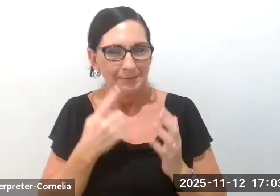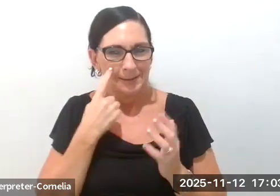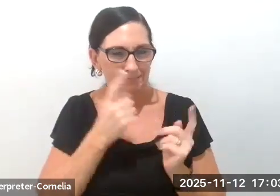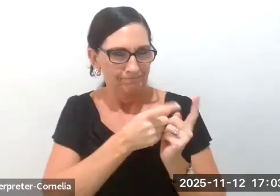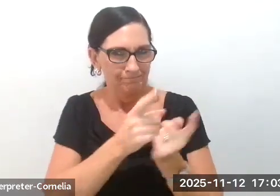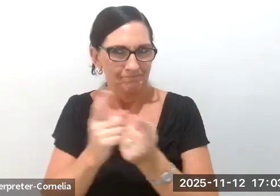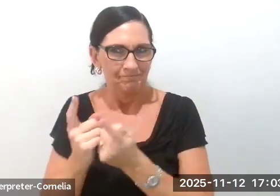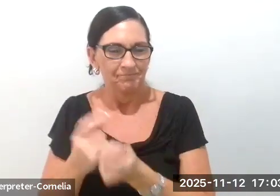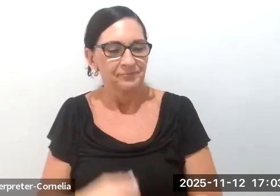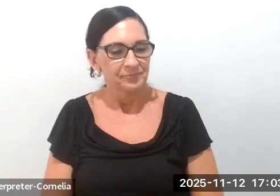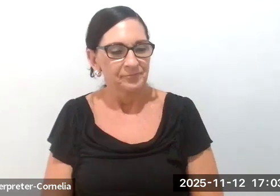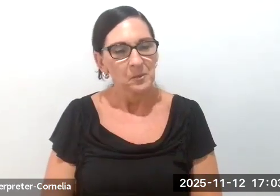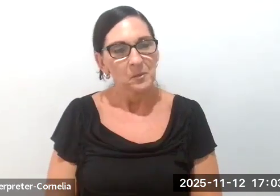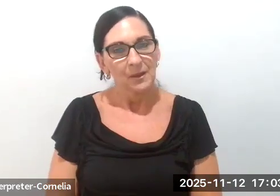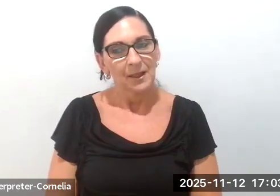lands.